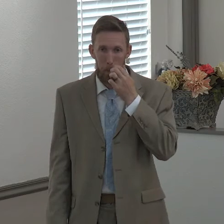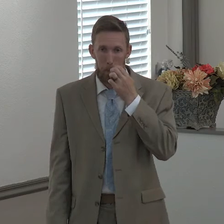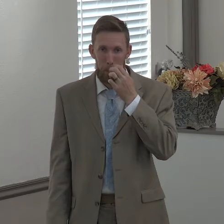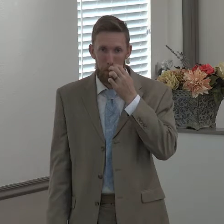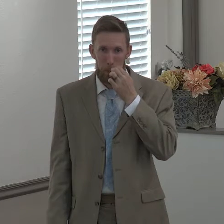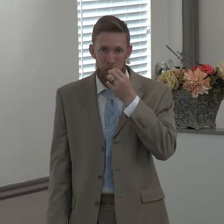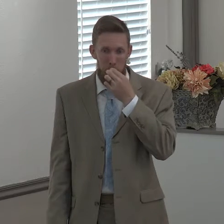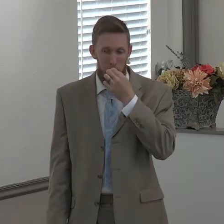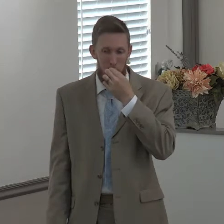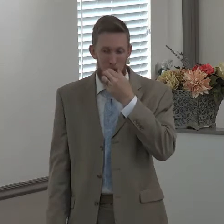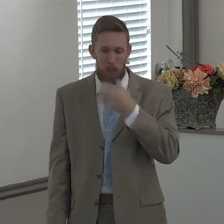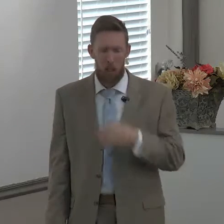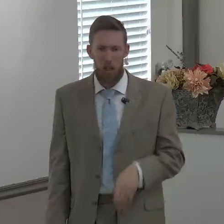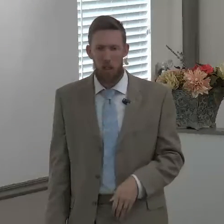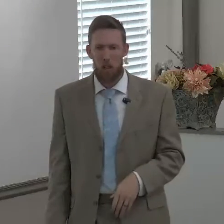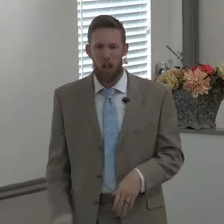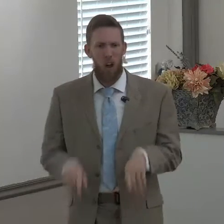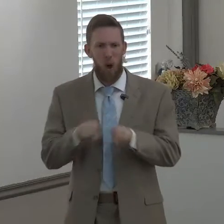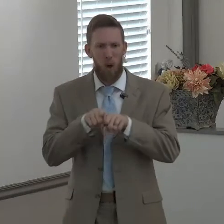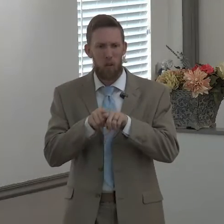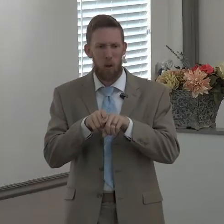just becomes empty words.